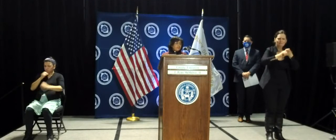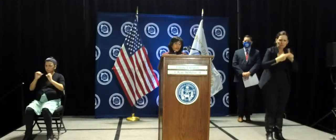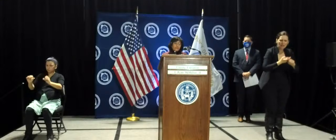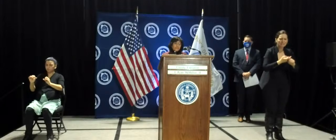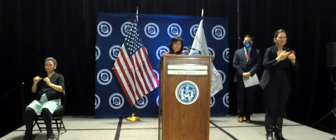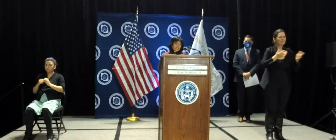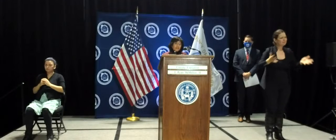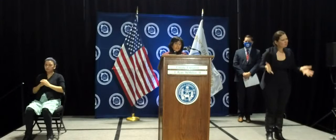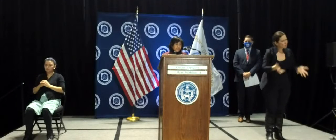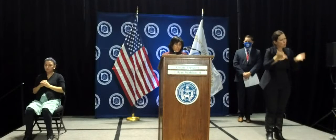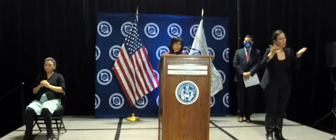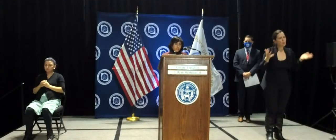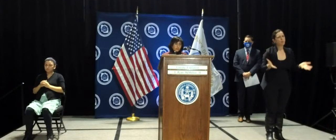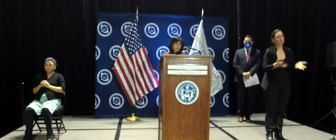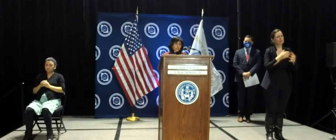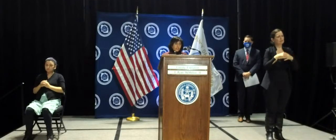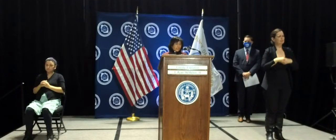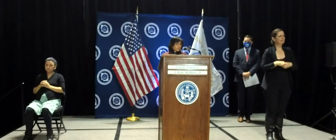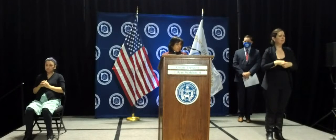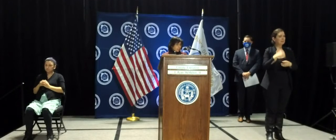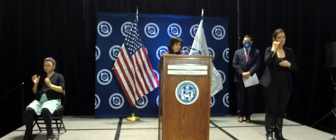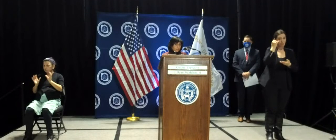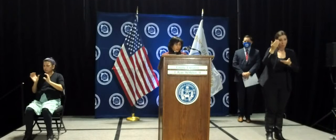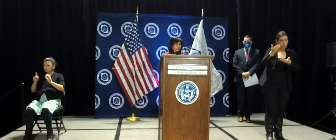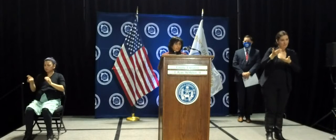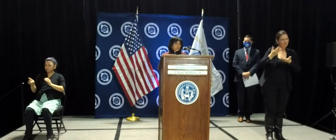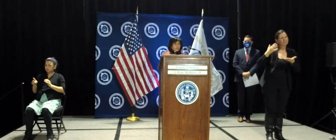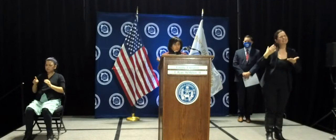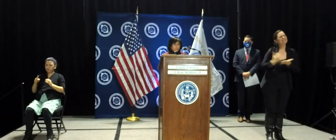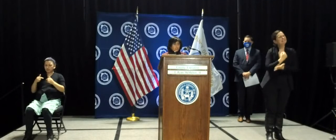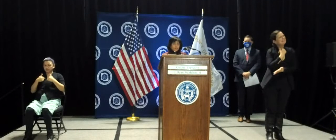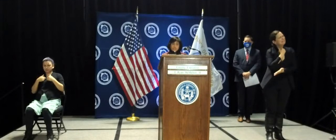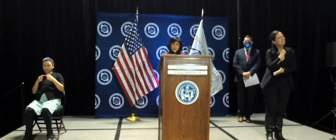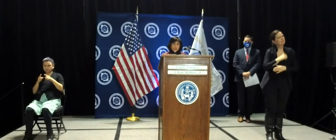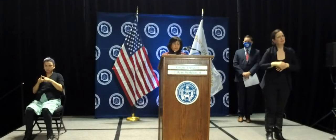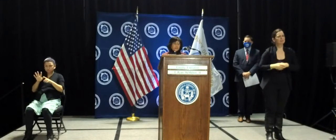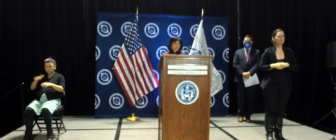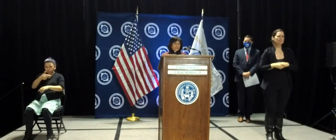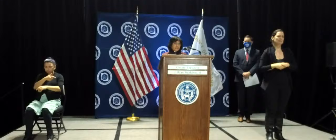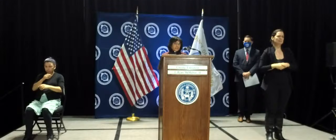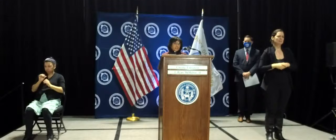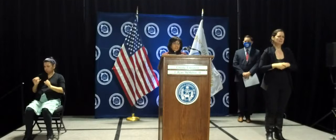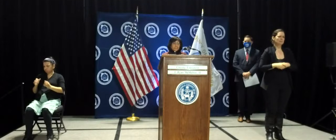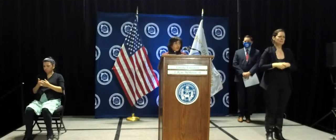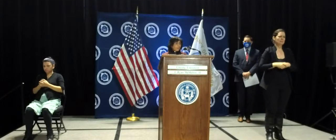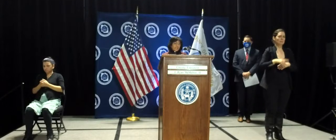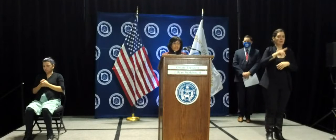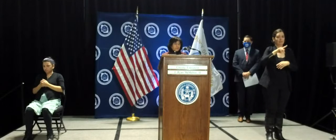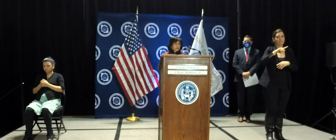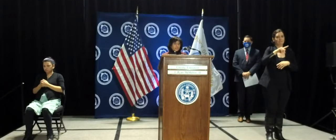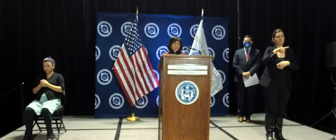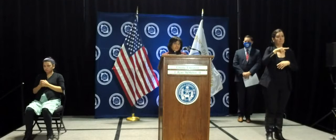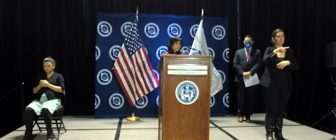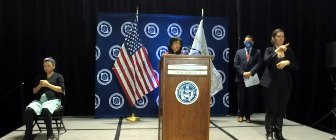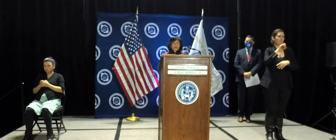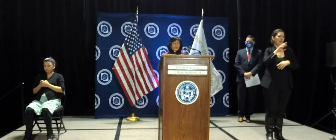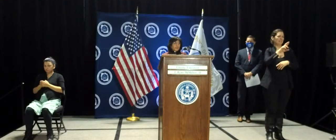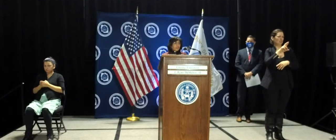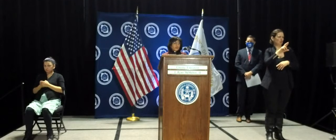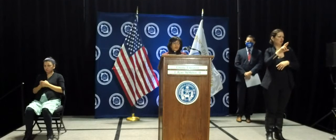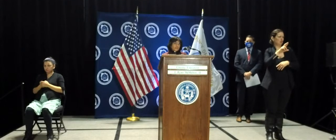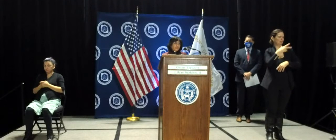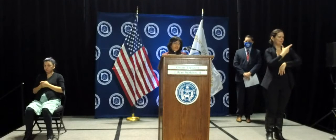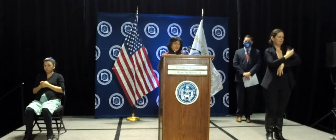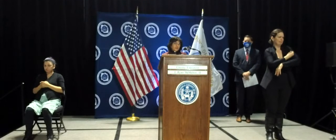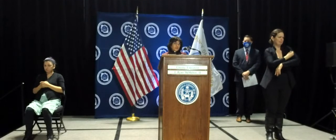if it's offered to them, if it's available, and starting with Pfizer and then Moderna, whichever comes next, go and get it, because this is the way we